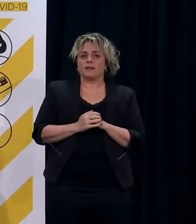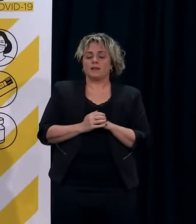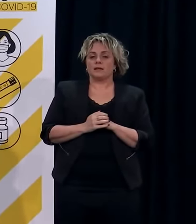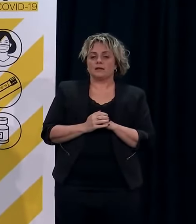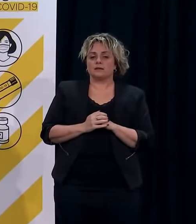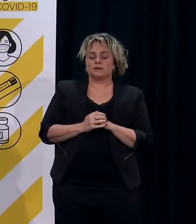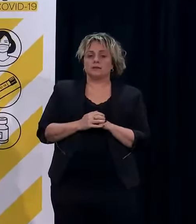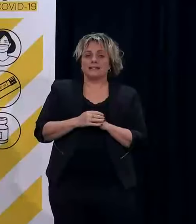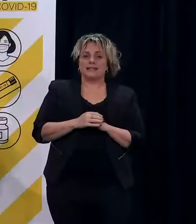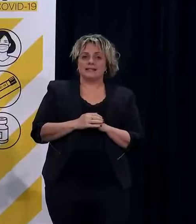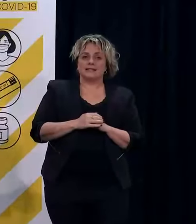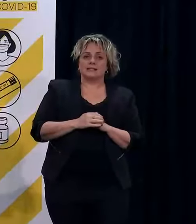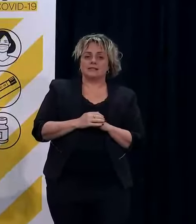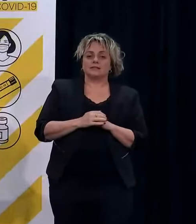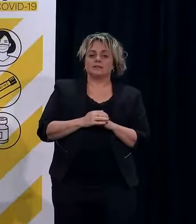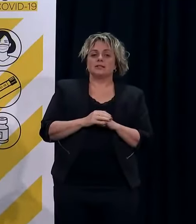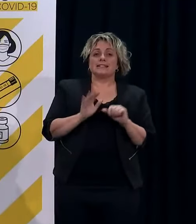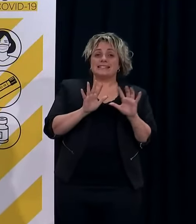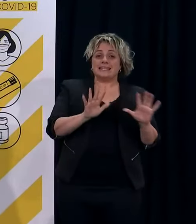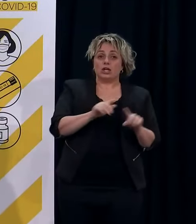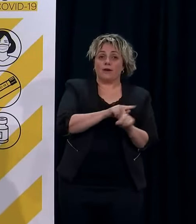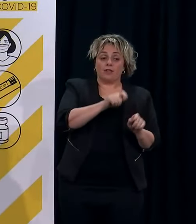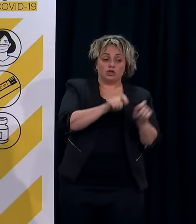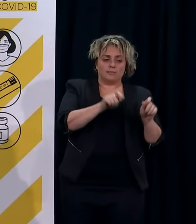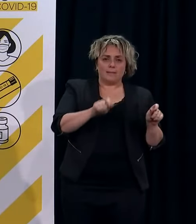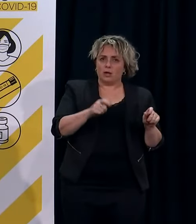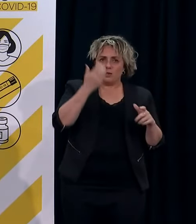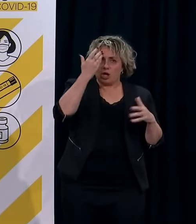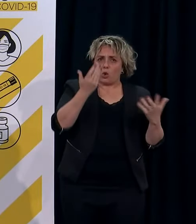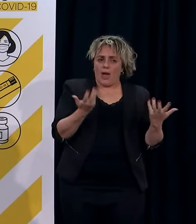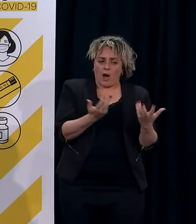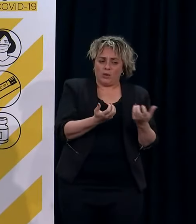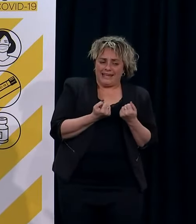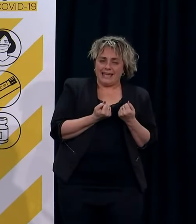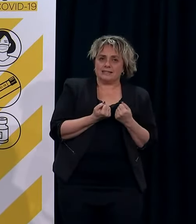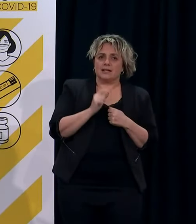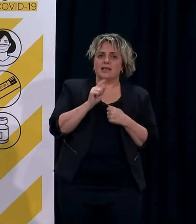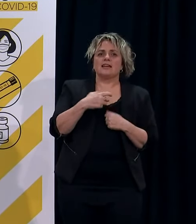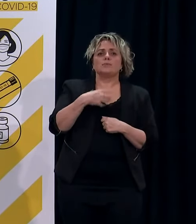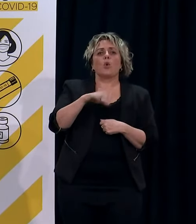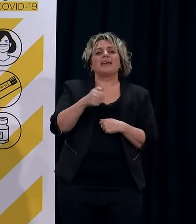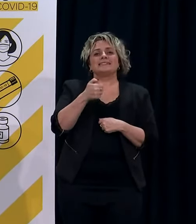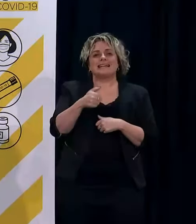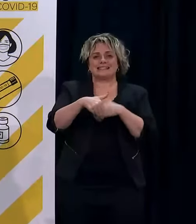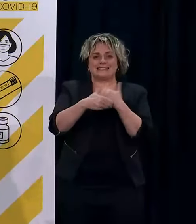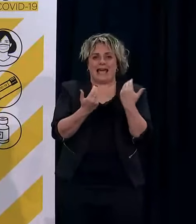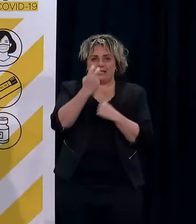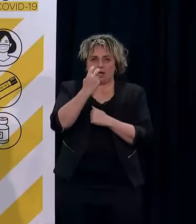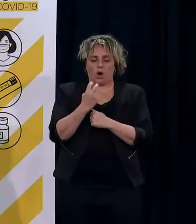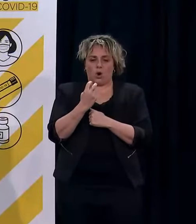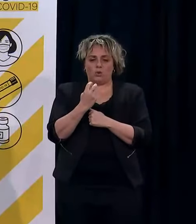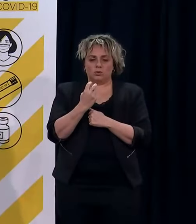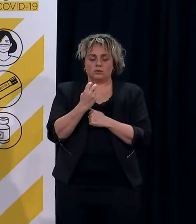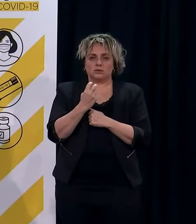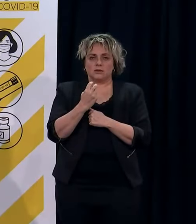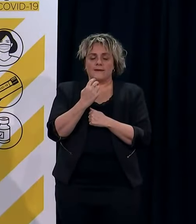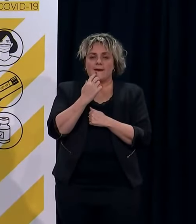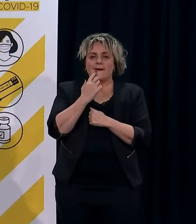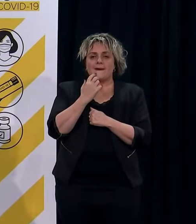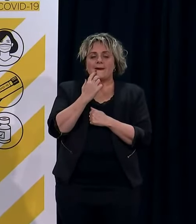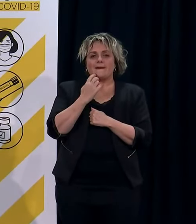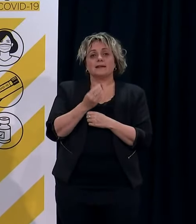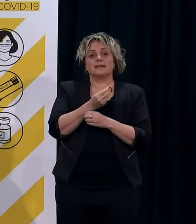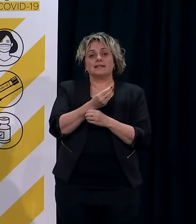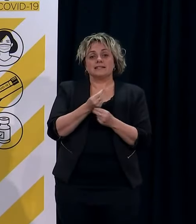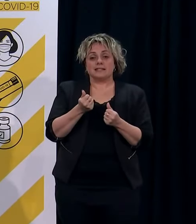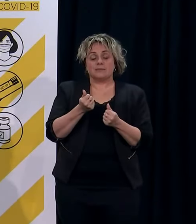the unlinked are 6 or more days old. And what we've seen is those unlinked cases actually over time have reduced as, in some